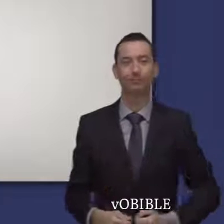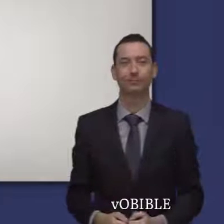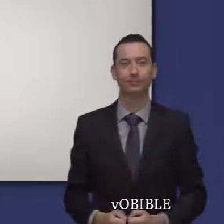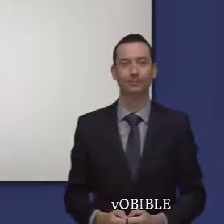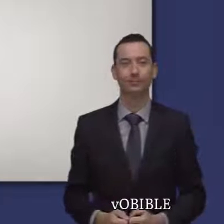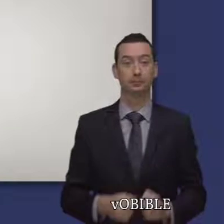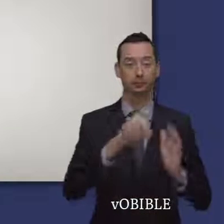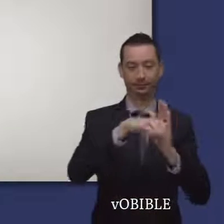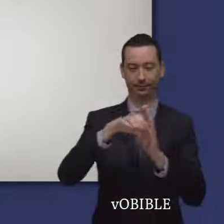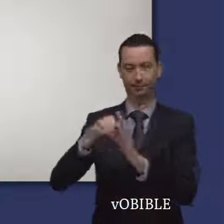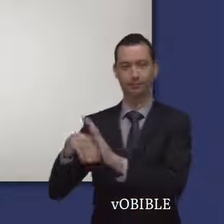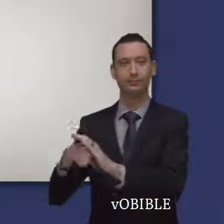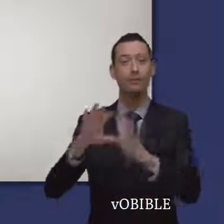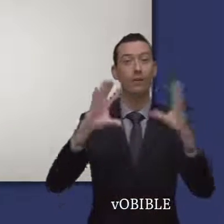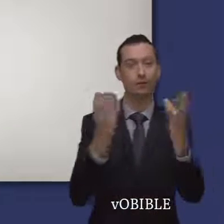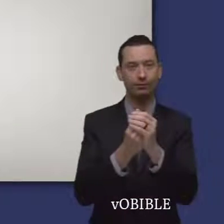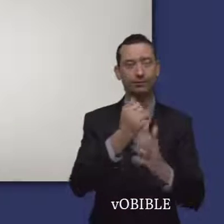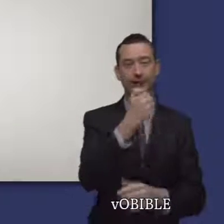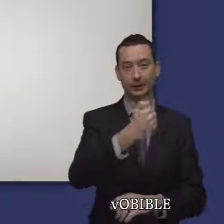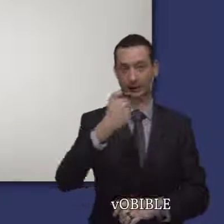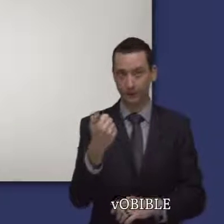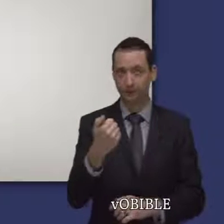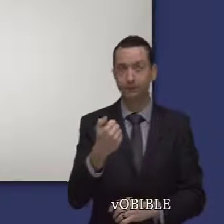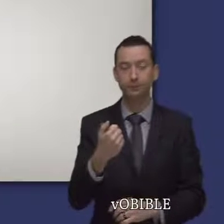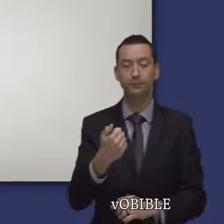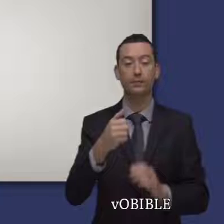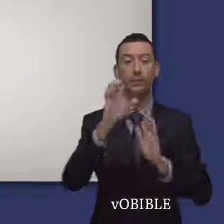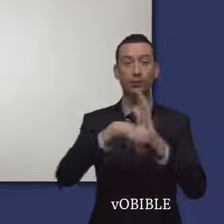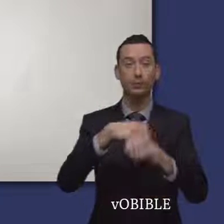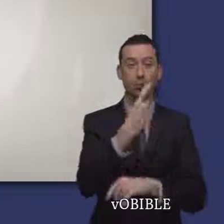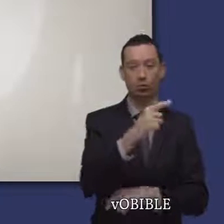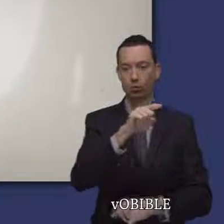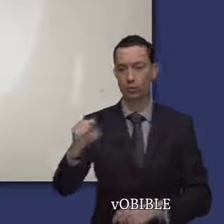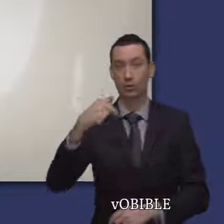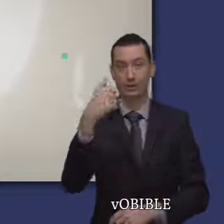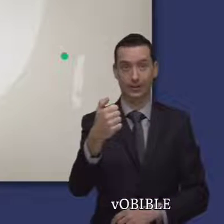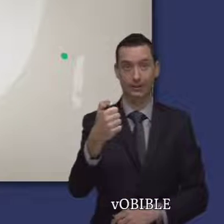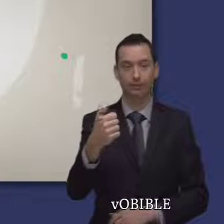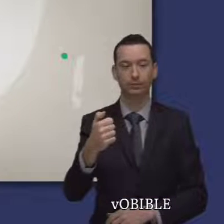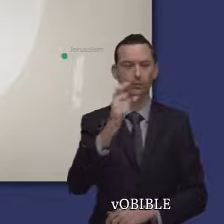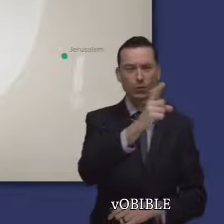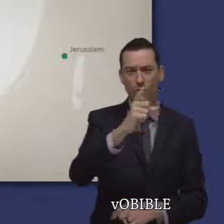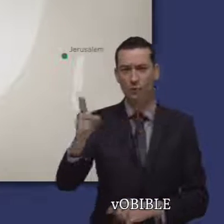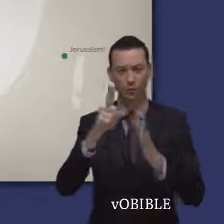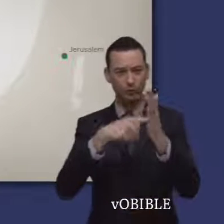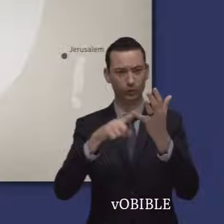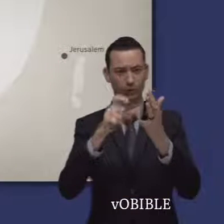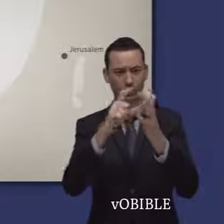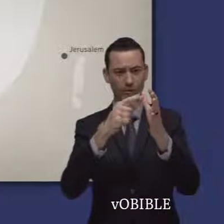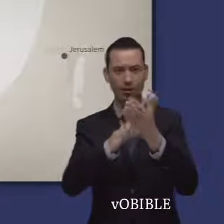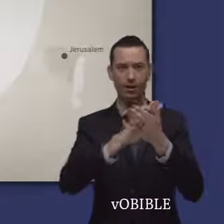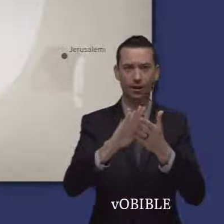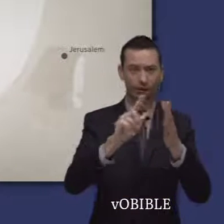The book of Isaiah contains 66 chapters. The first six chapters are largely warnings about the calamity